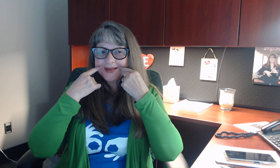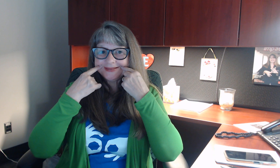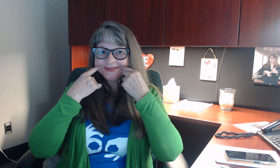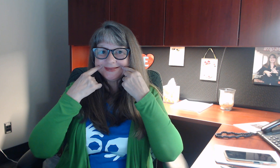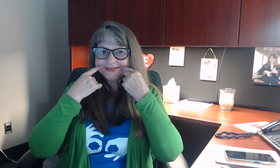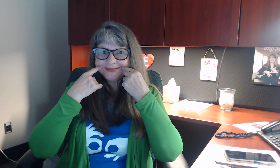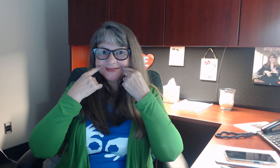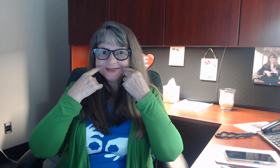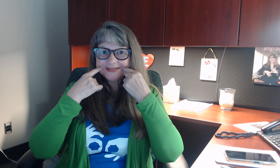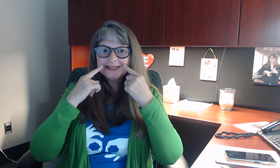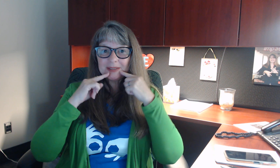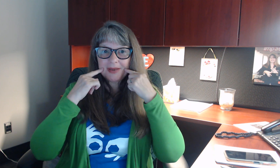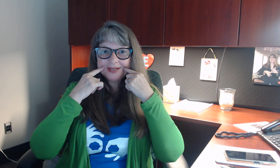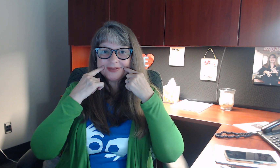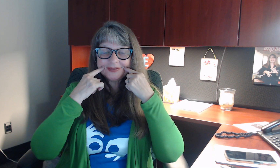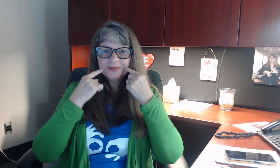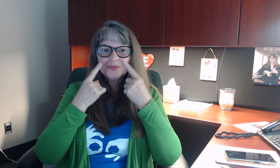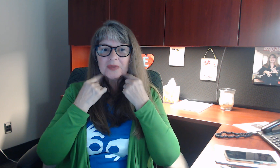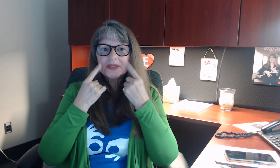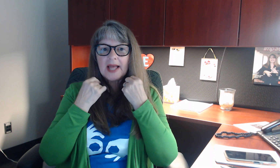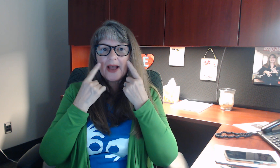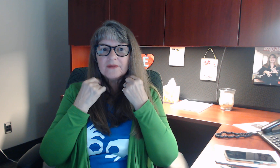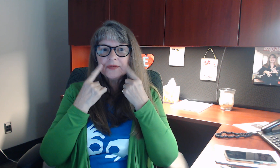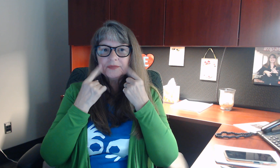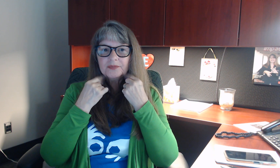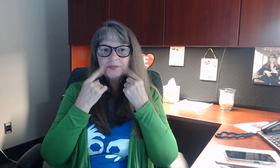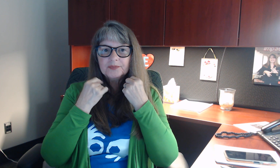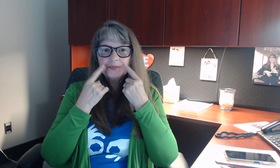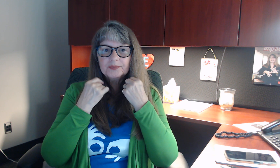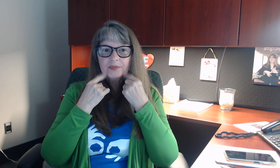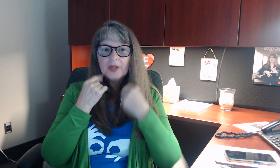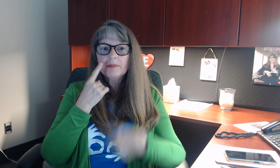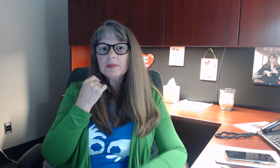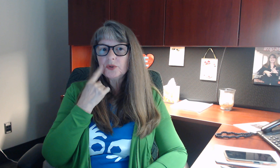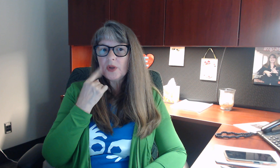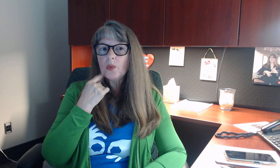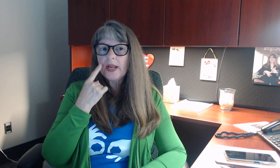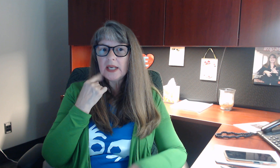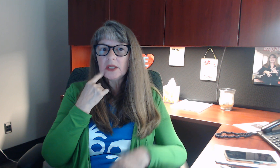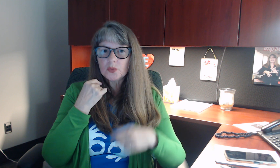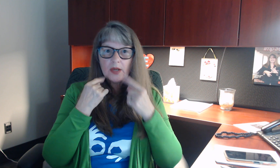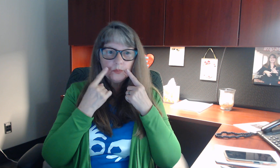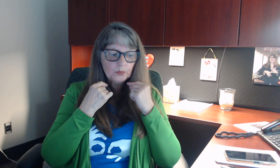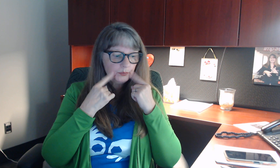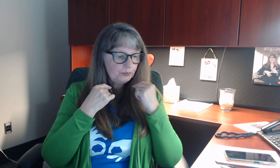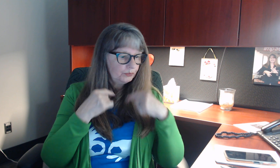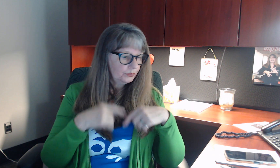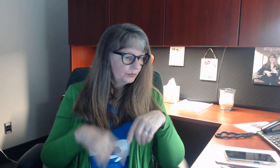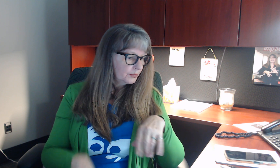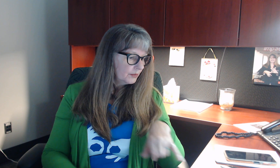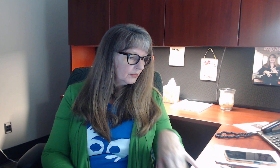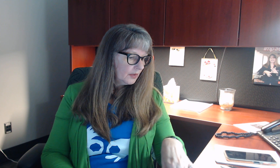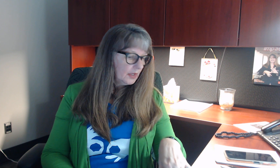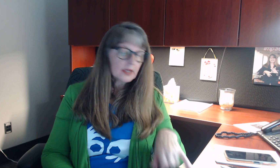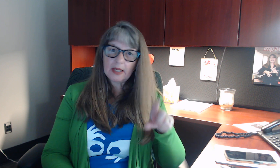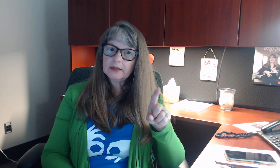smile, smile, laugh. People do that one-handed as well, because like that's